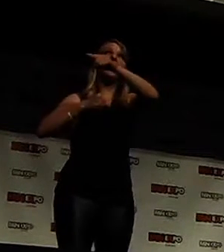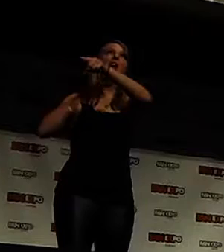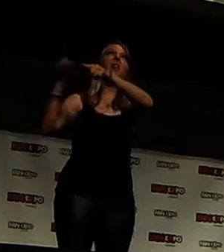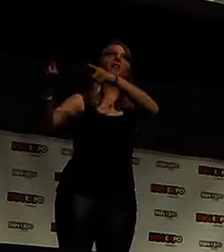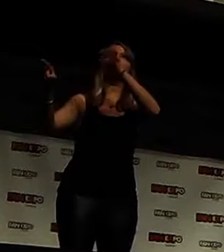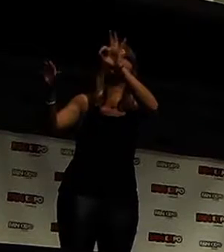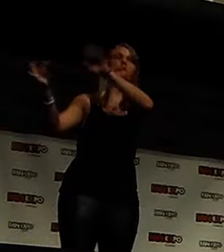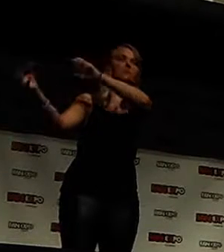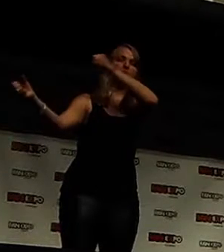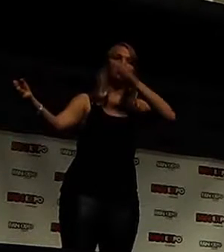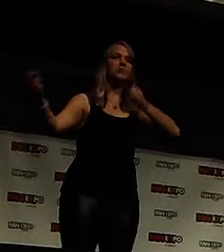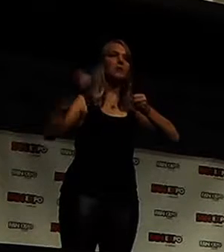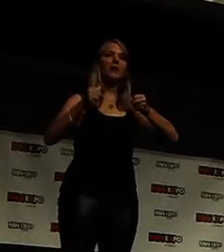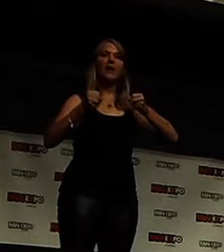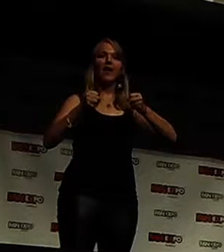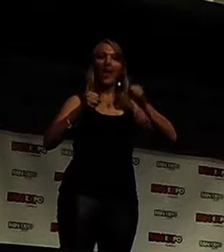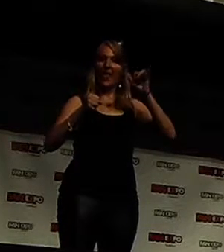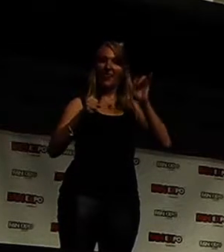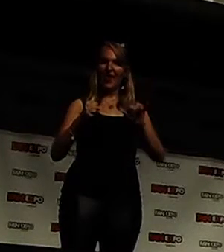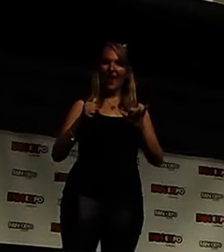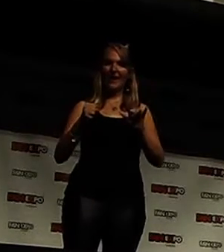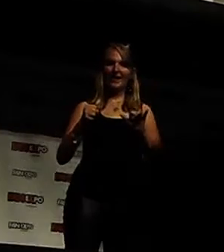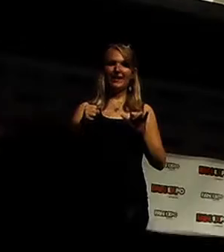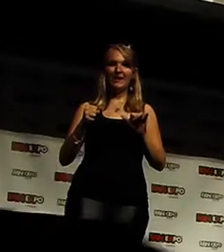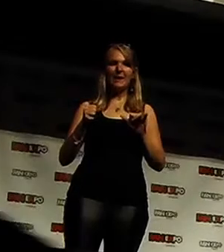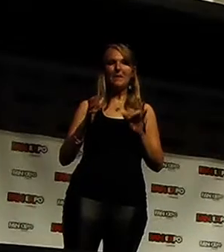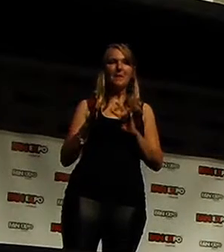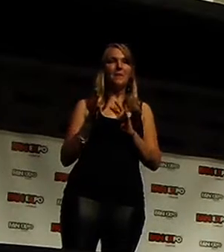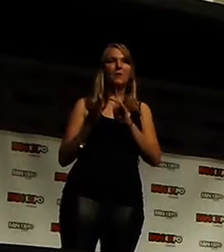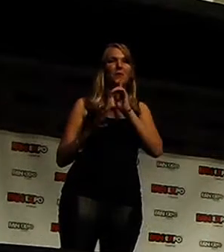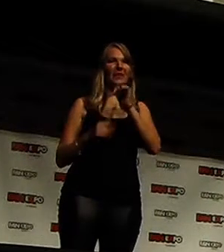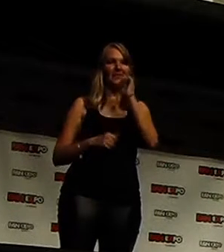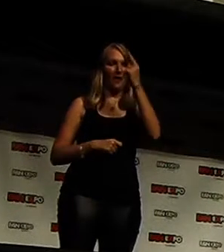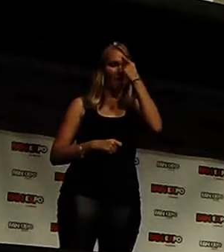person would be great. And I think when that happens, you kind of know it's not for you.